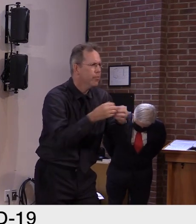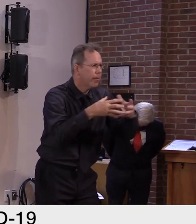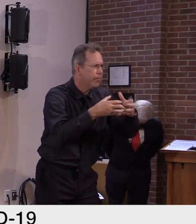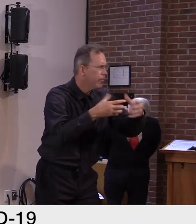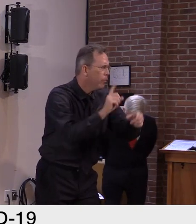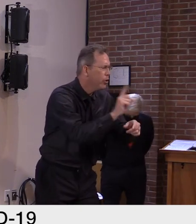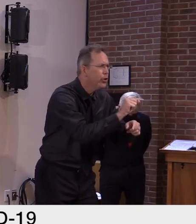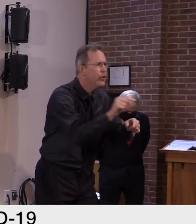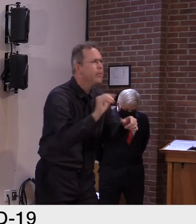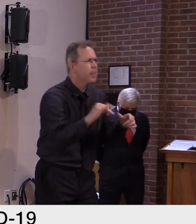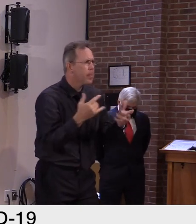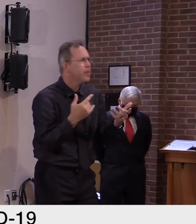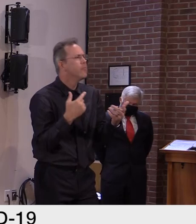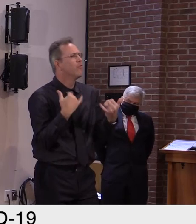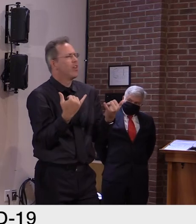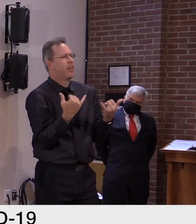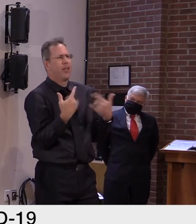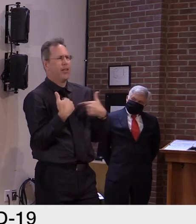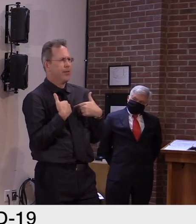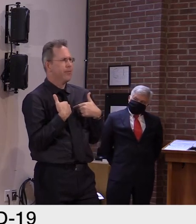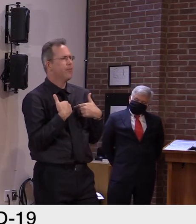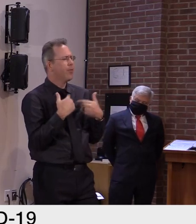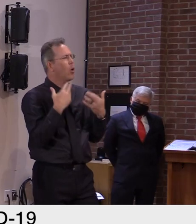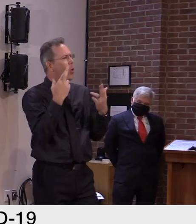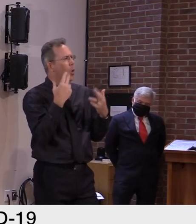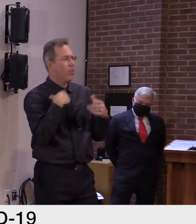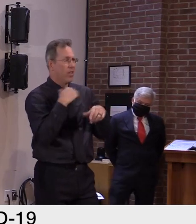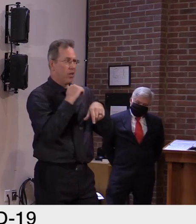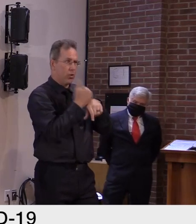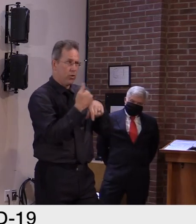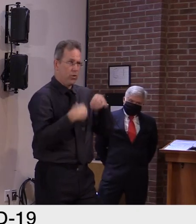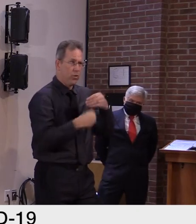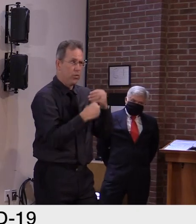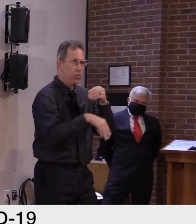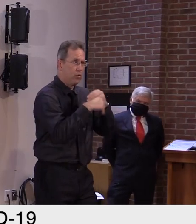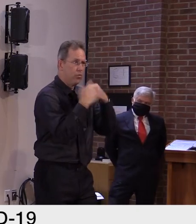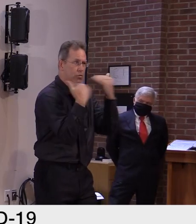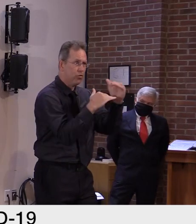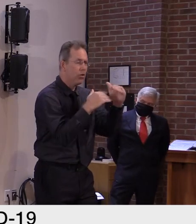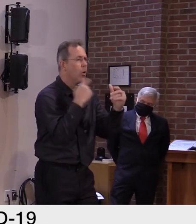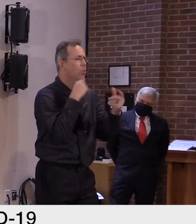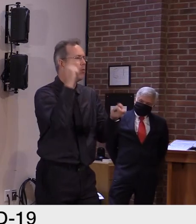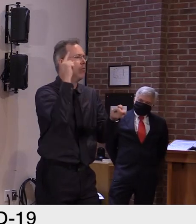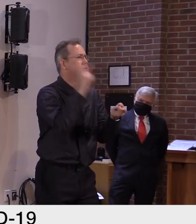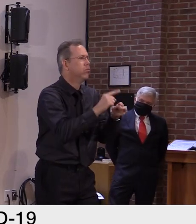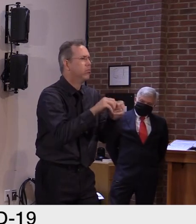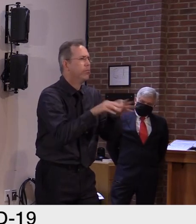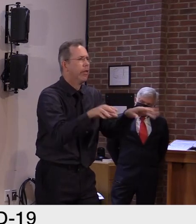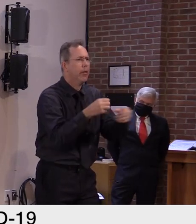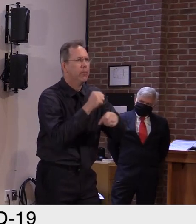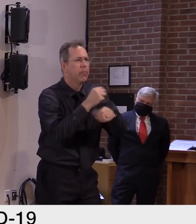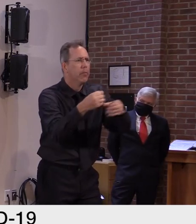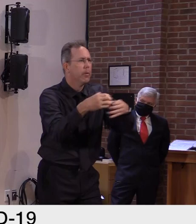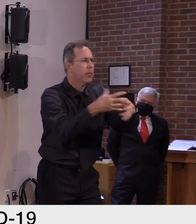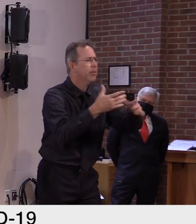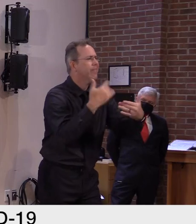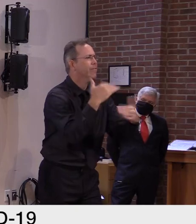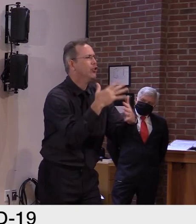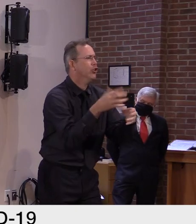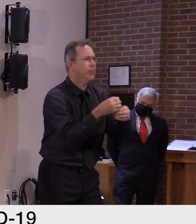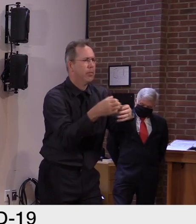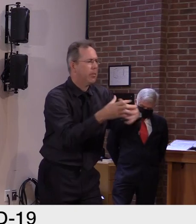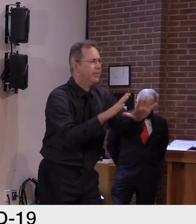to have a positive impact on the spread so that it doesn't spread any further. So